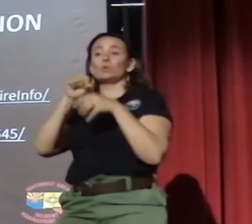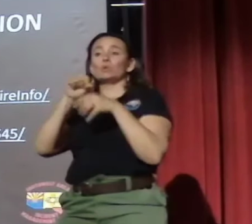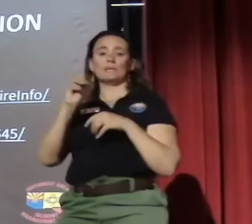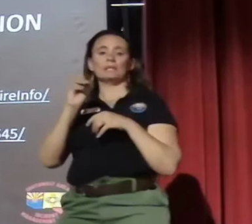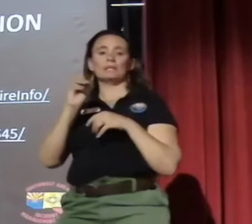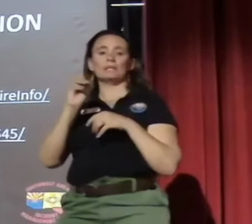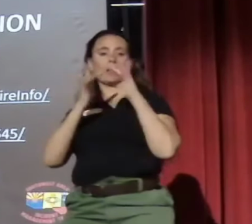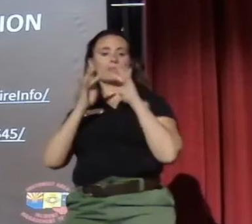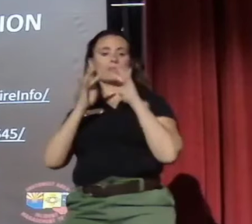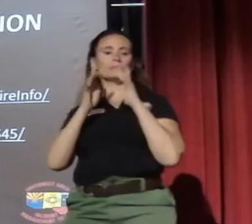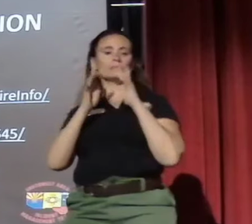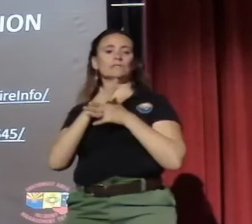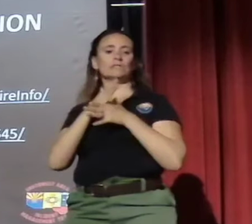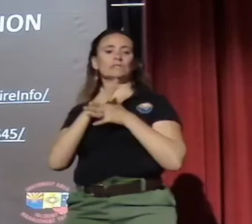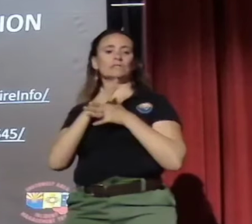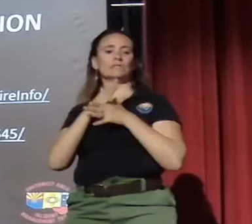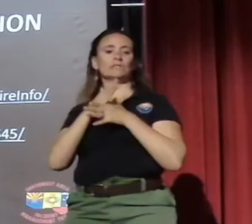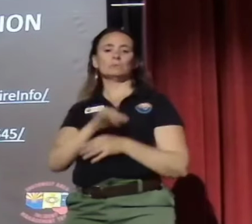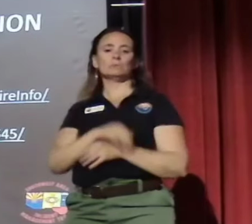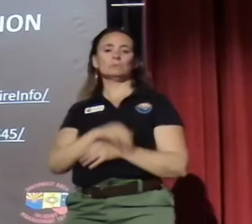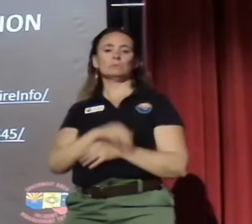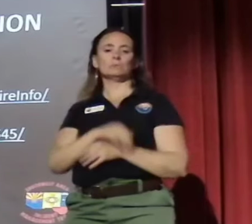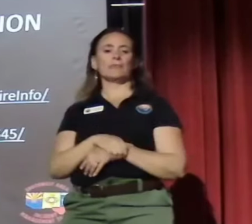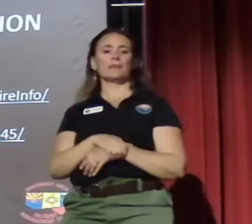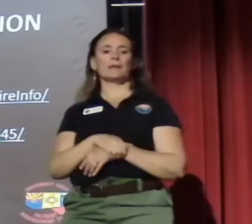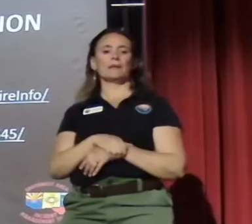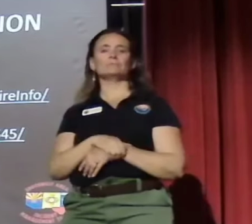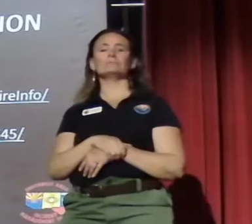we're sharing that information out there as well.